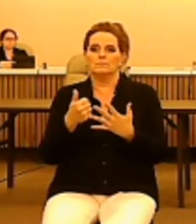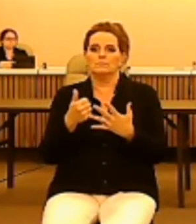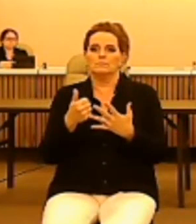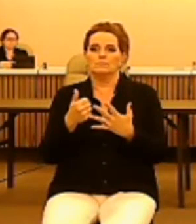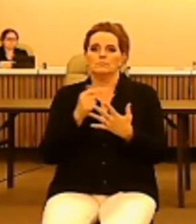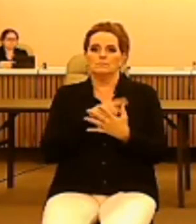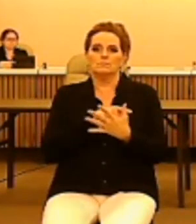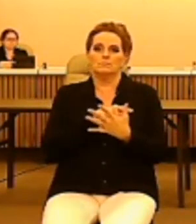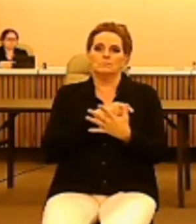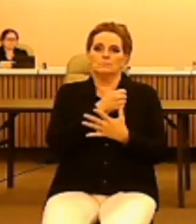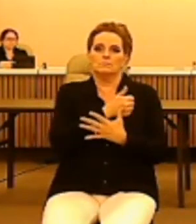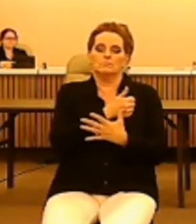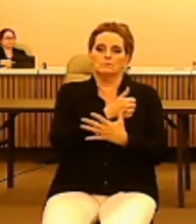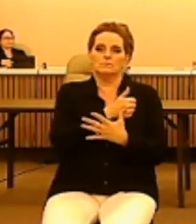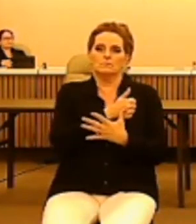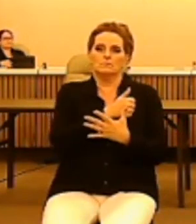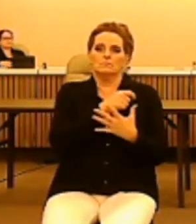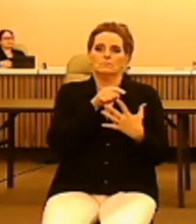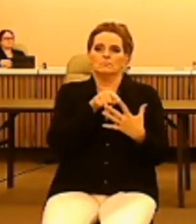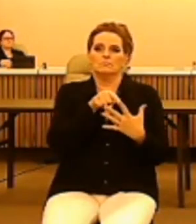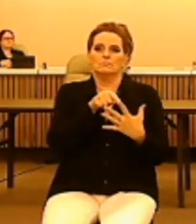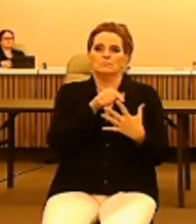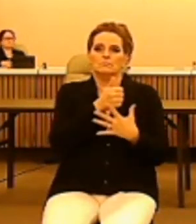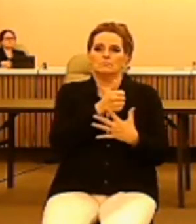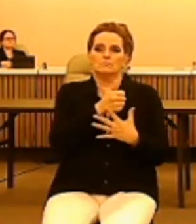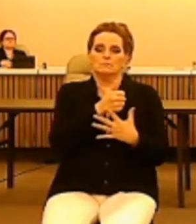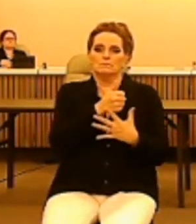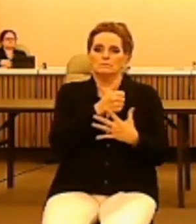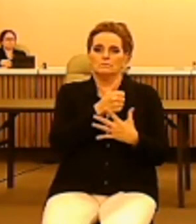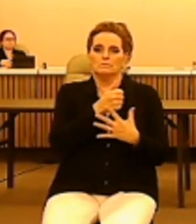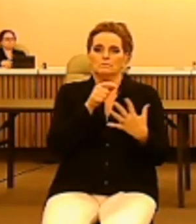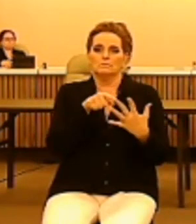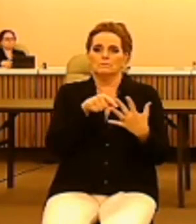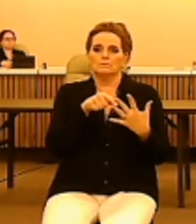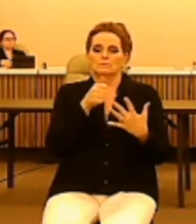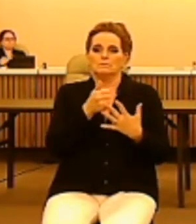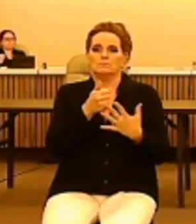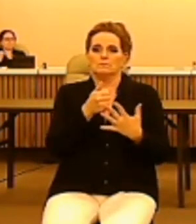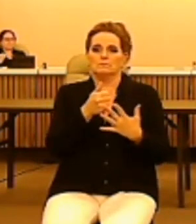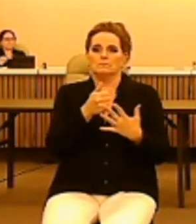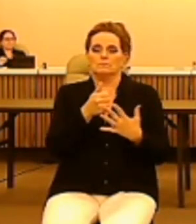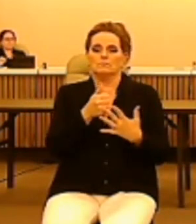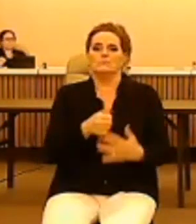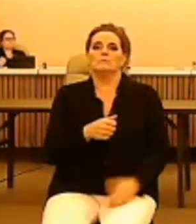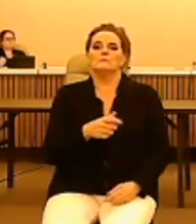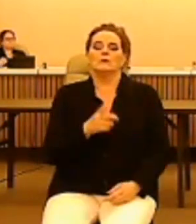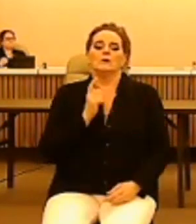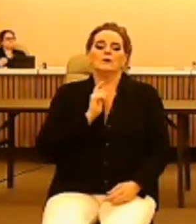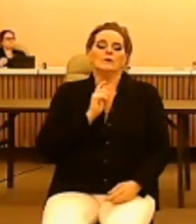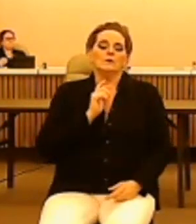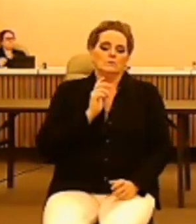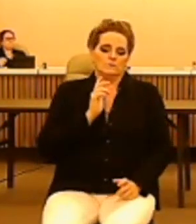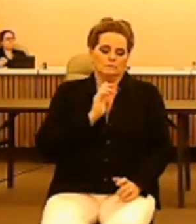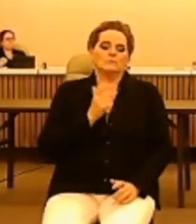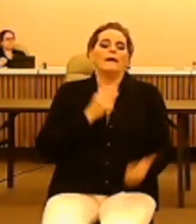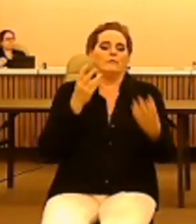Councilmember Page, Aye. Councilmember Belanca, Aye. Supervisor Schultz. Aye. Mr. Supervisor and fellow board members,